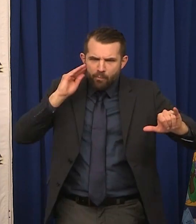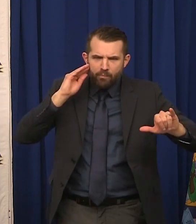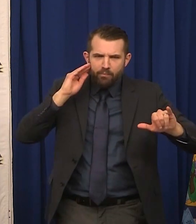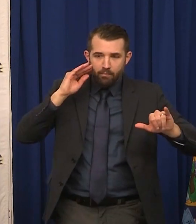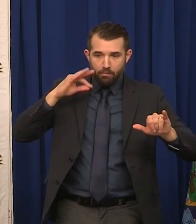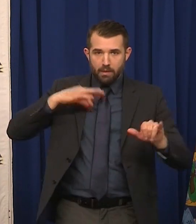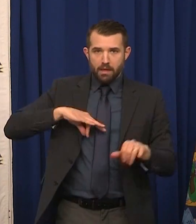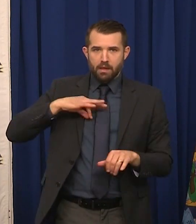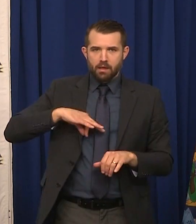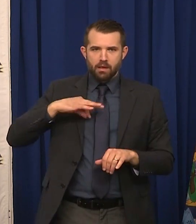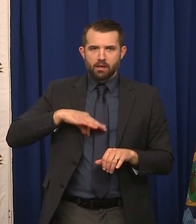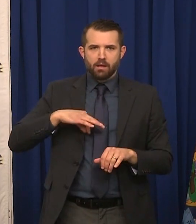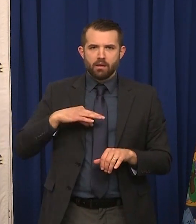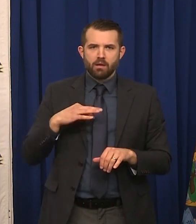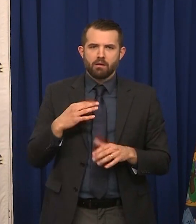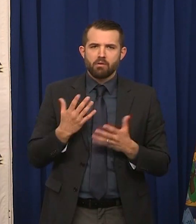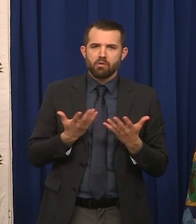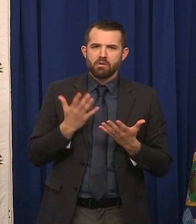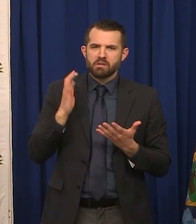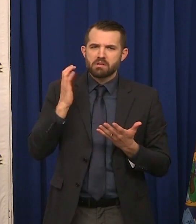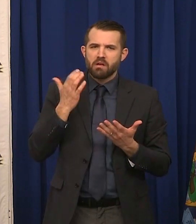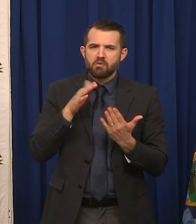of the states had stay-at-home orders.